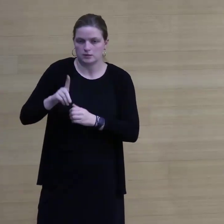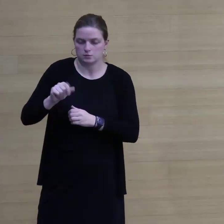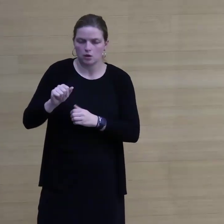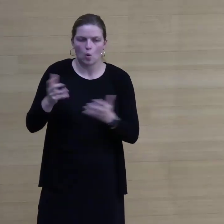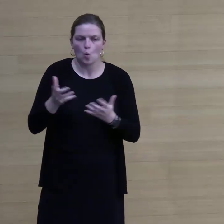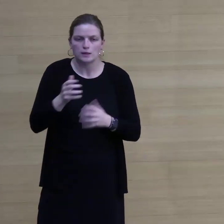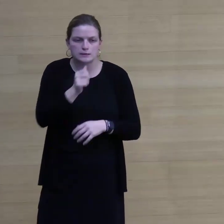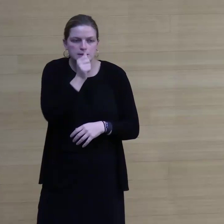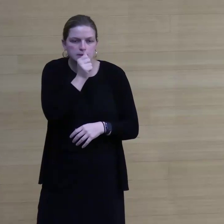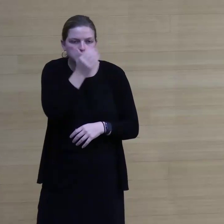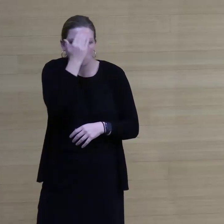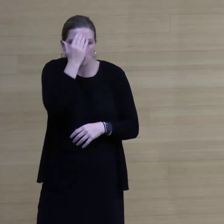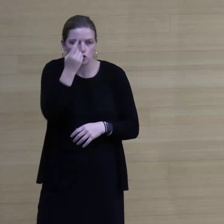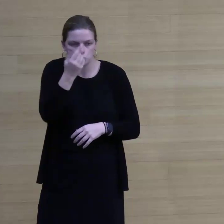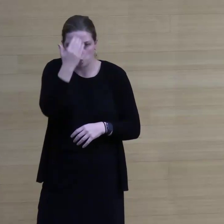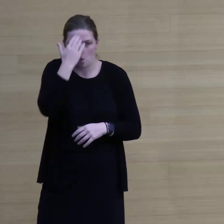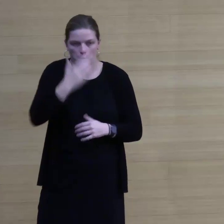what's the secret knowledge that you hold?